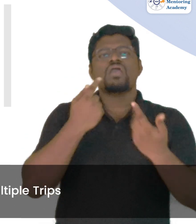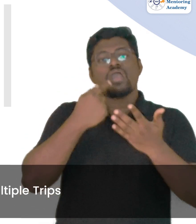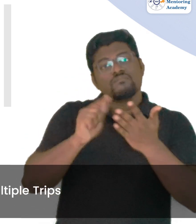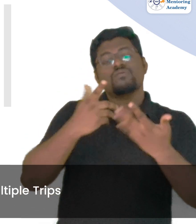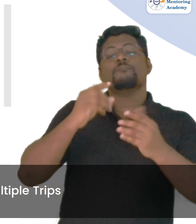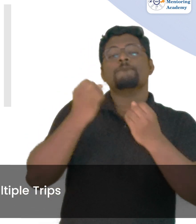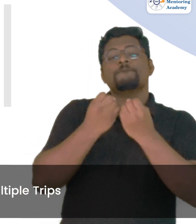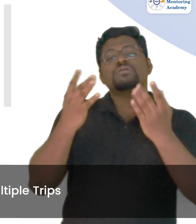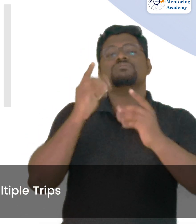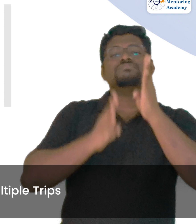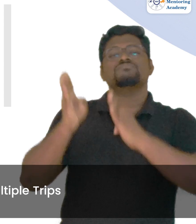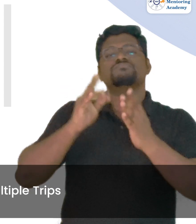Three. Validity for multiple trips.